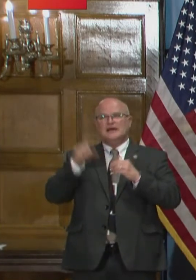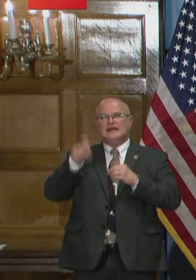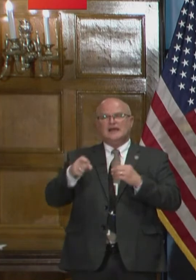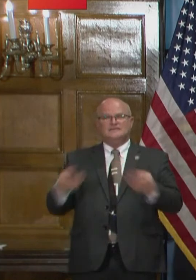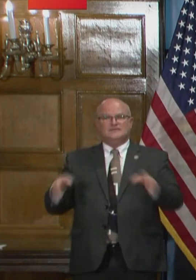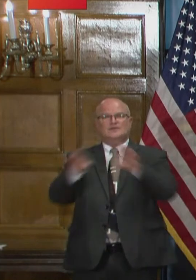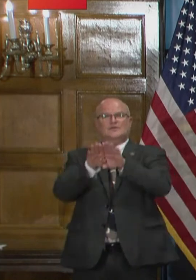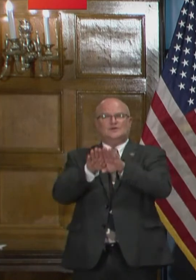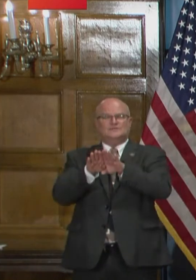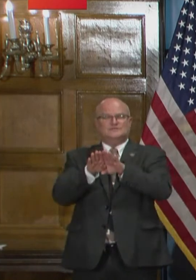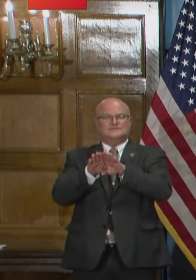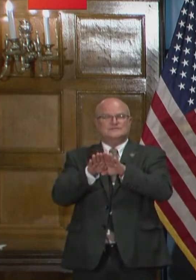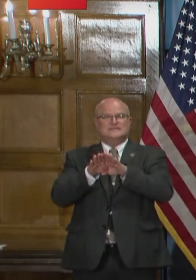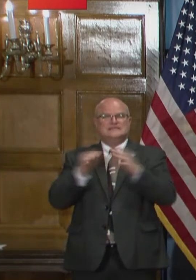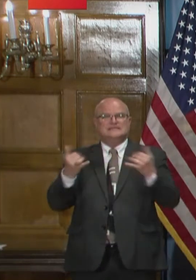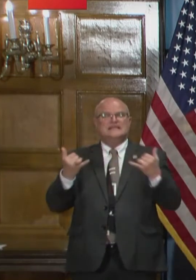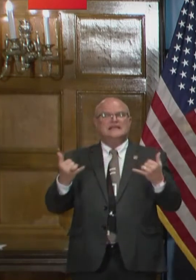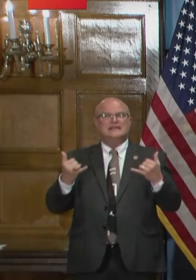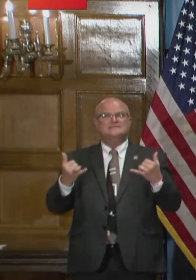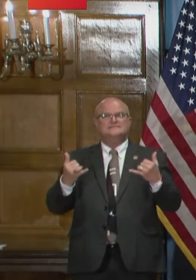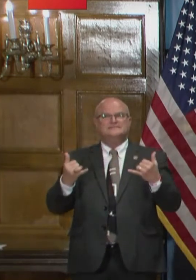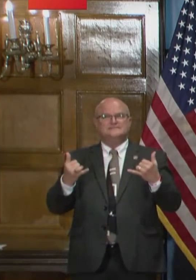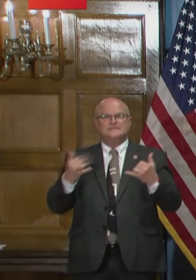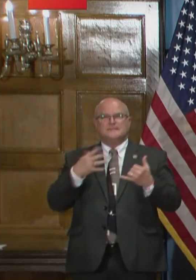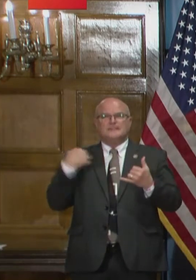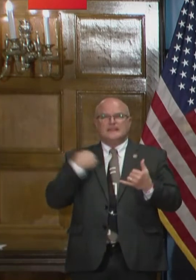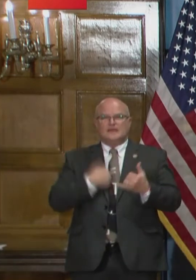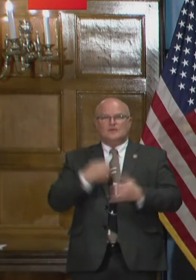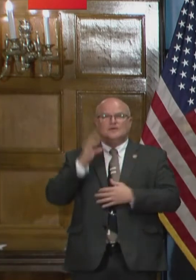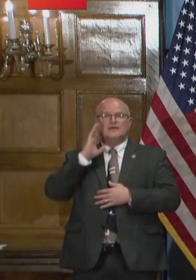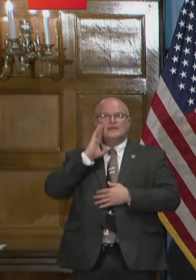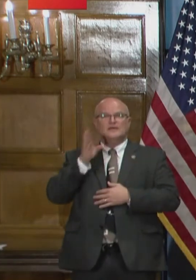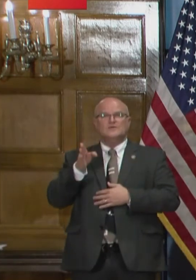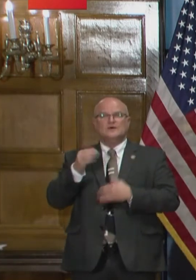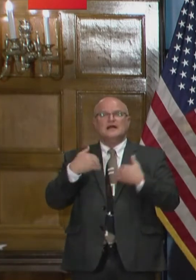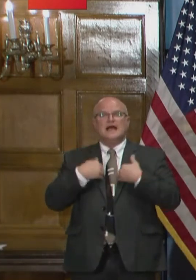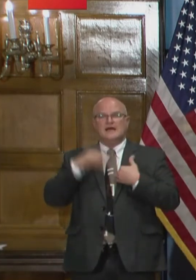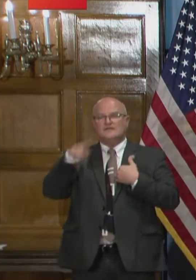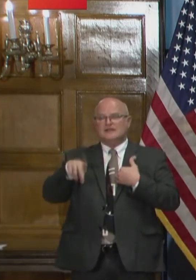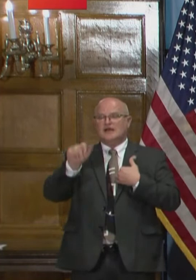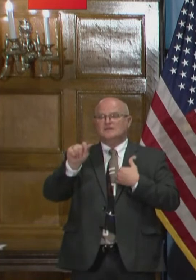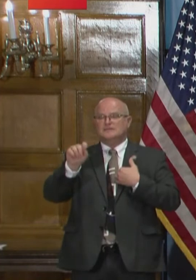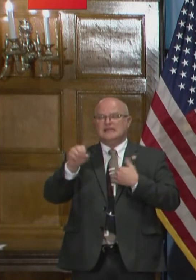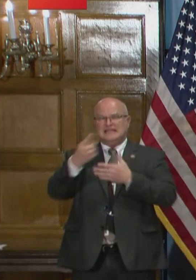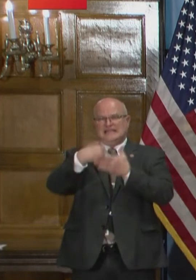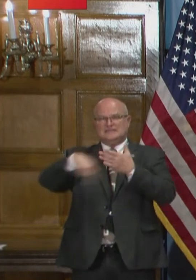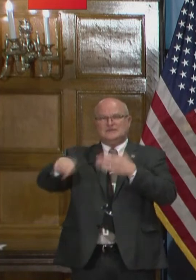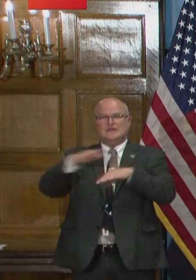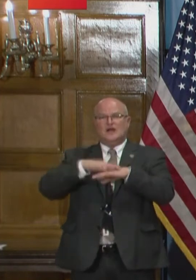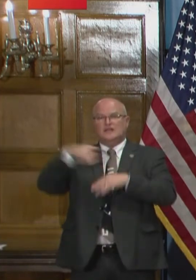call this a little bit short today, and we will have an update next week on our